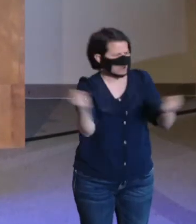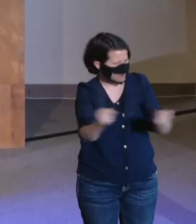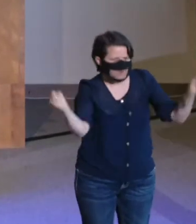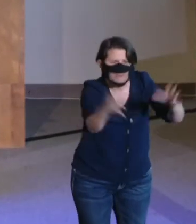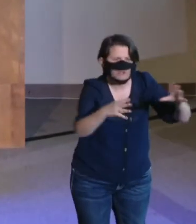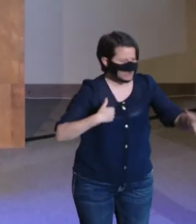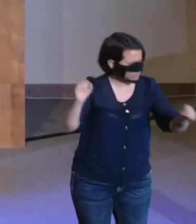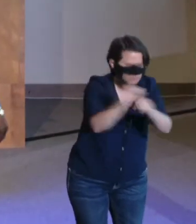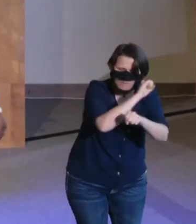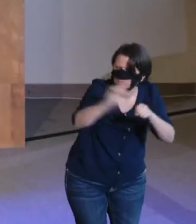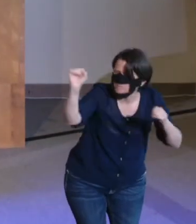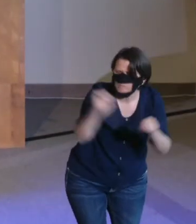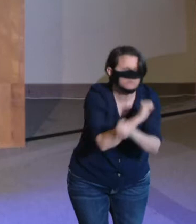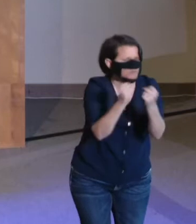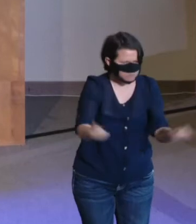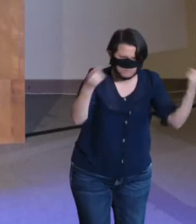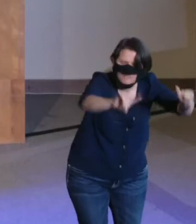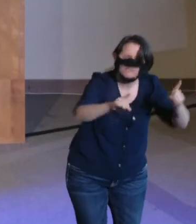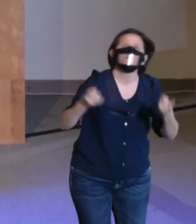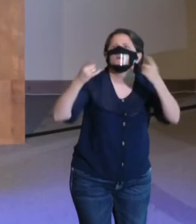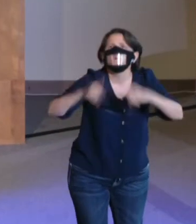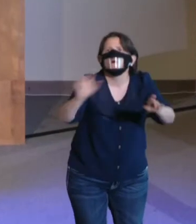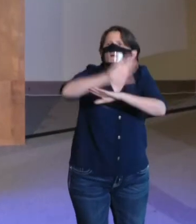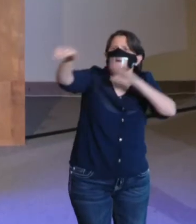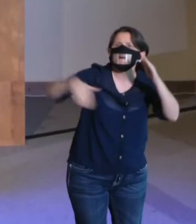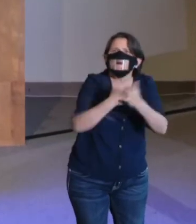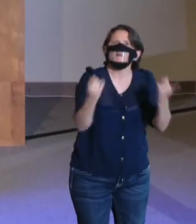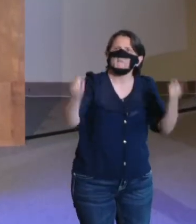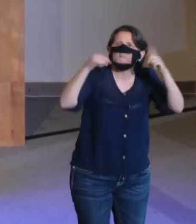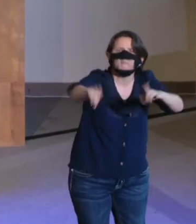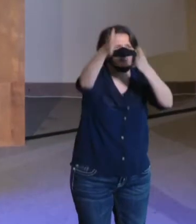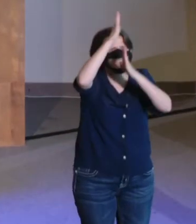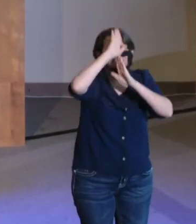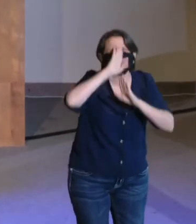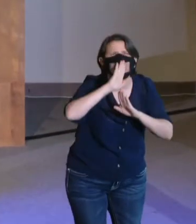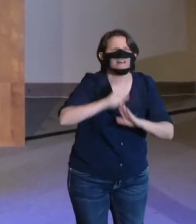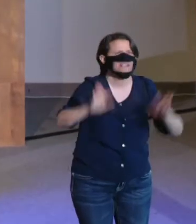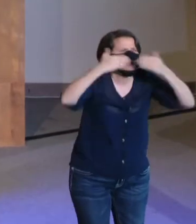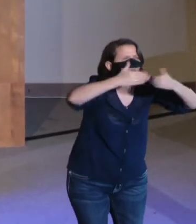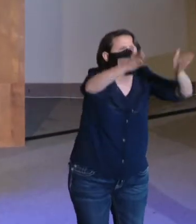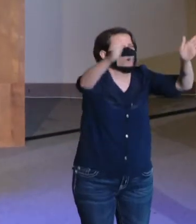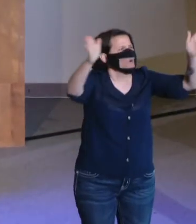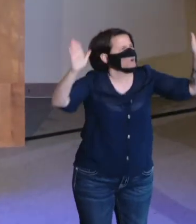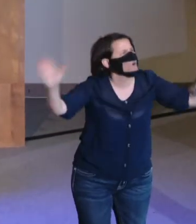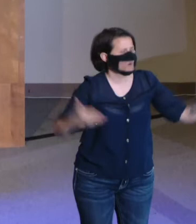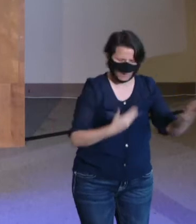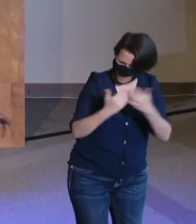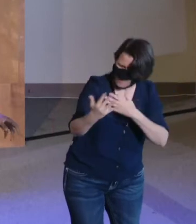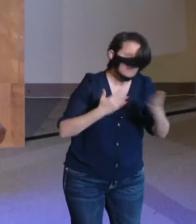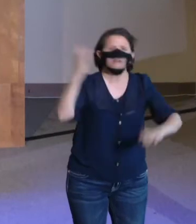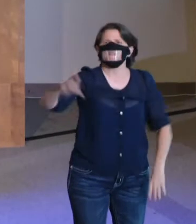miracles, opening doors that were closed before. God's still making ways when others say that there ain't